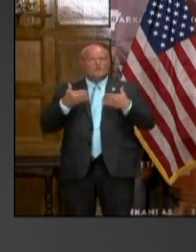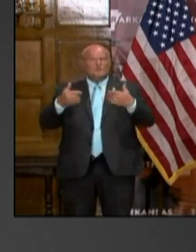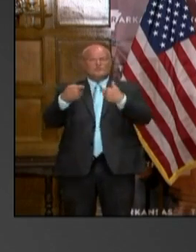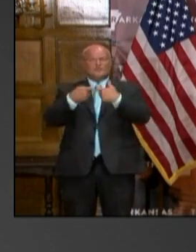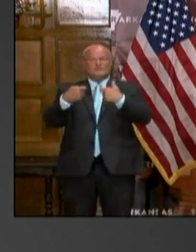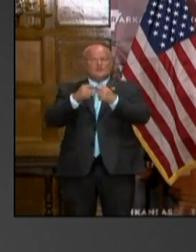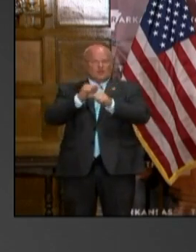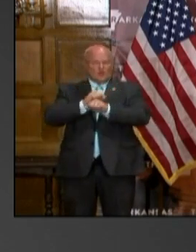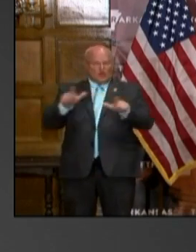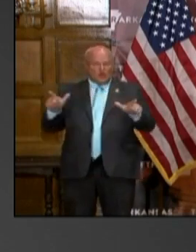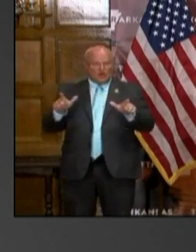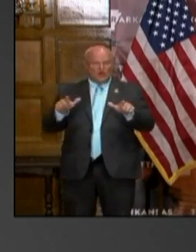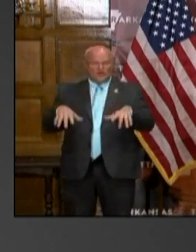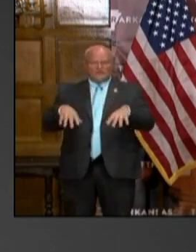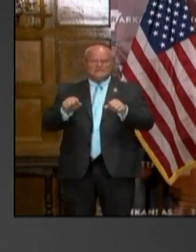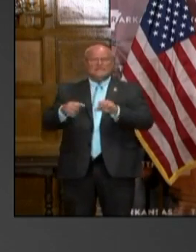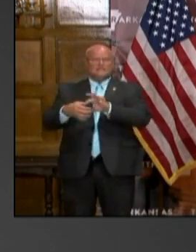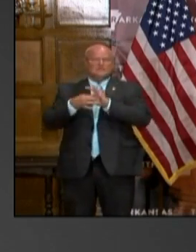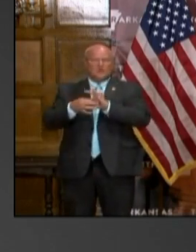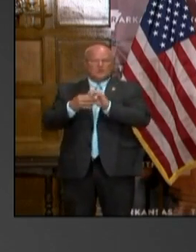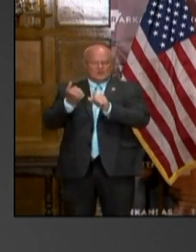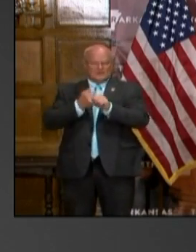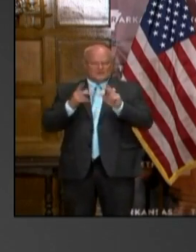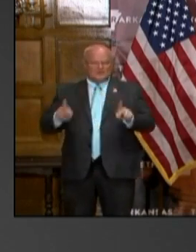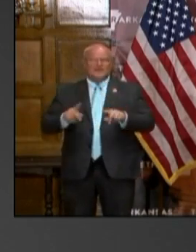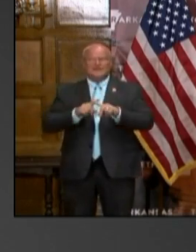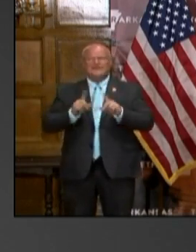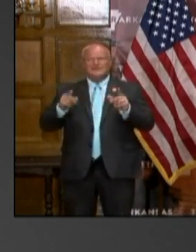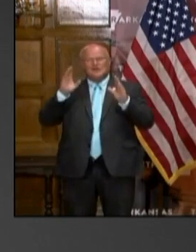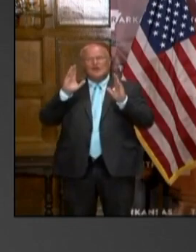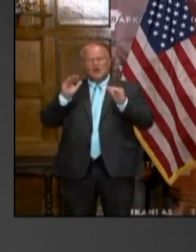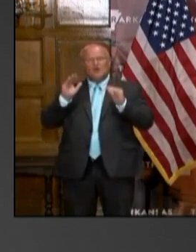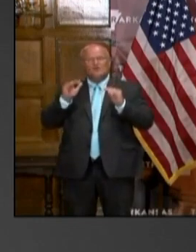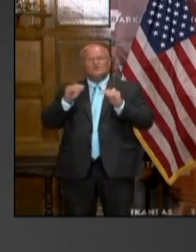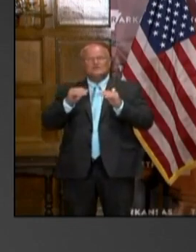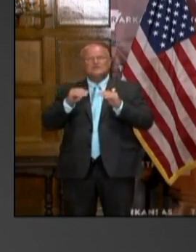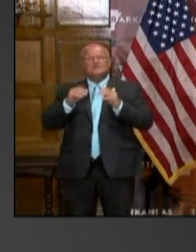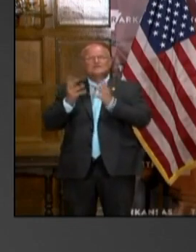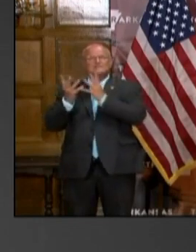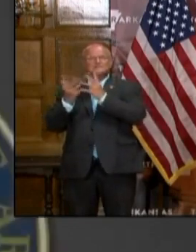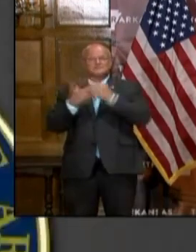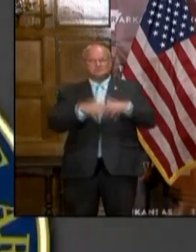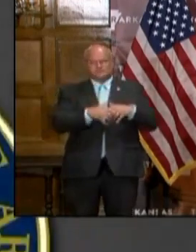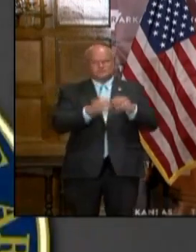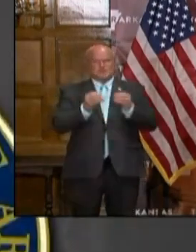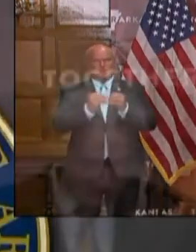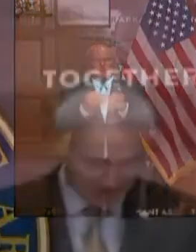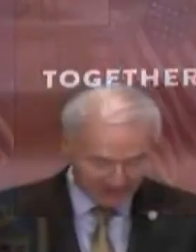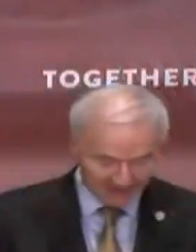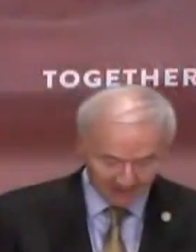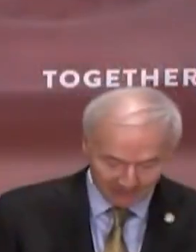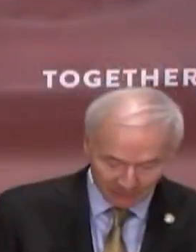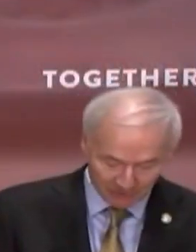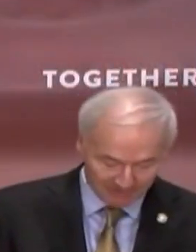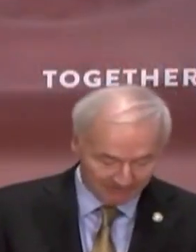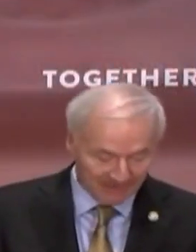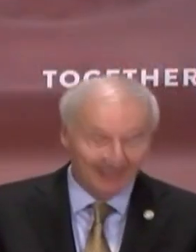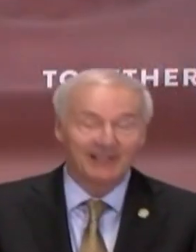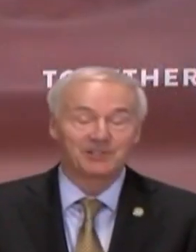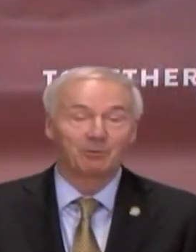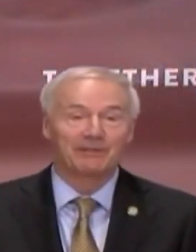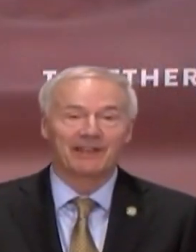to electronic. That takes the cooperation of everybody, but we're hopefully going to streamline that to a greater extent in the